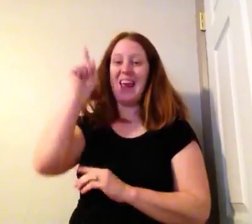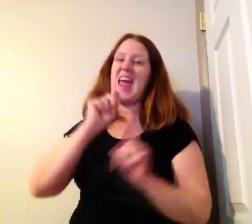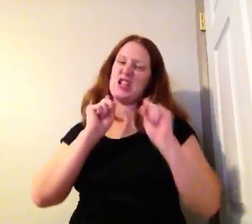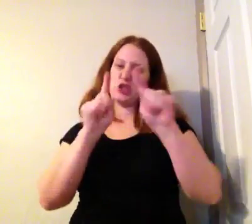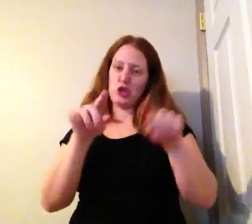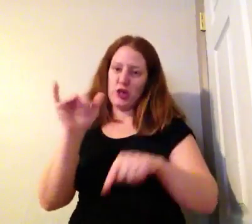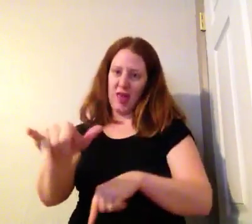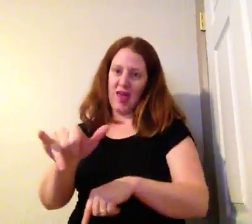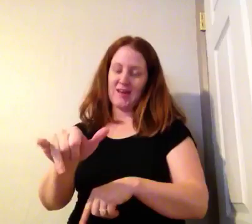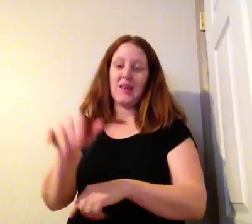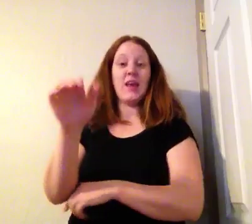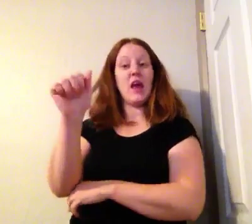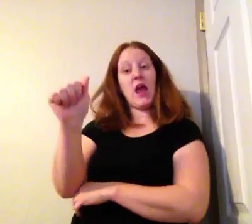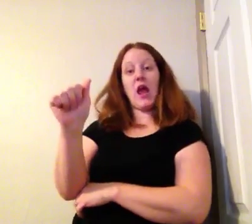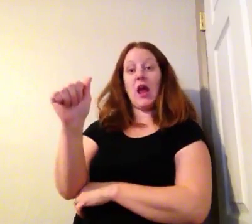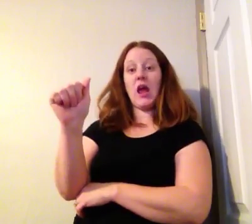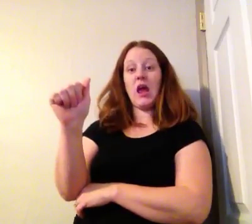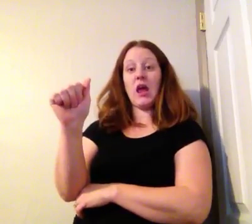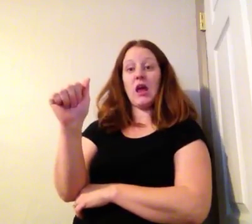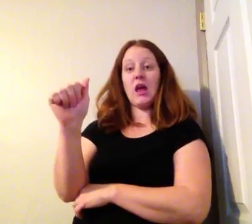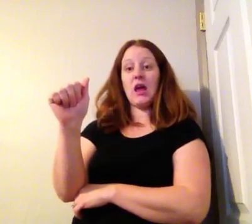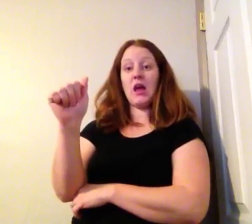absolutely, B, undecided, C, no.